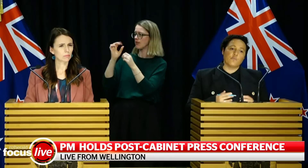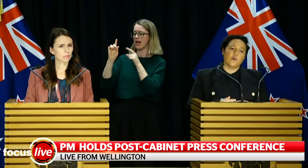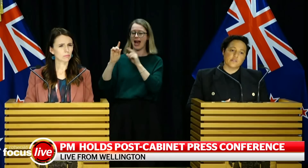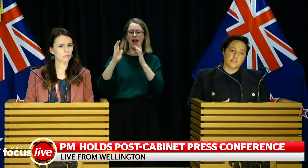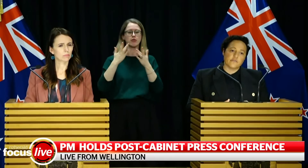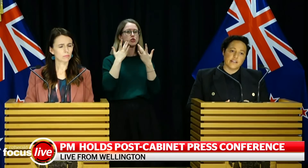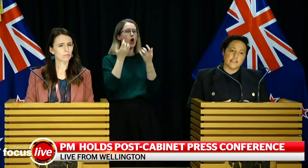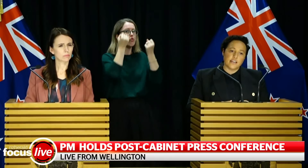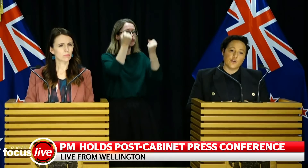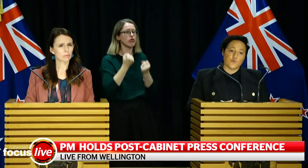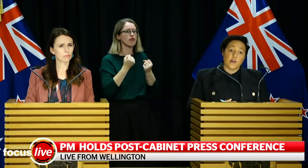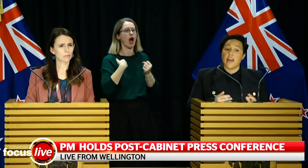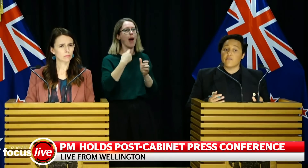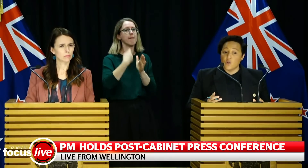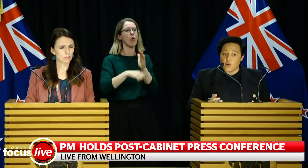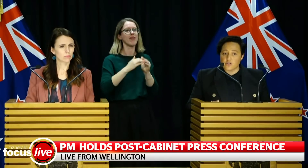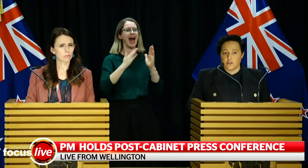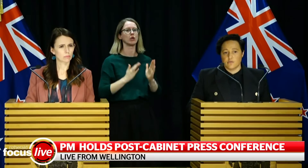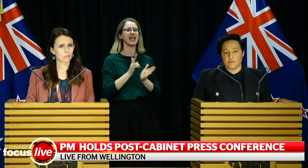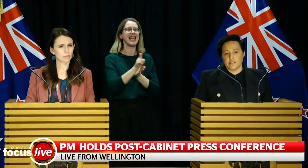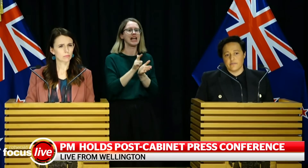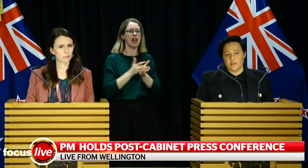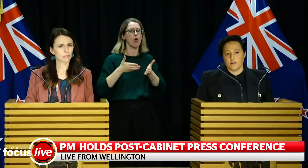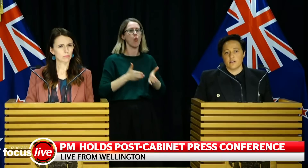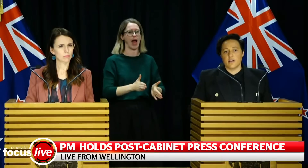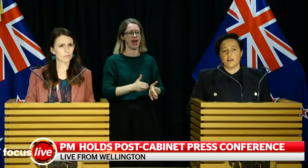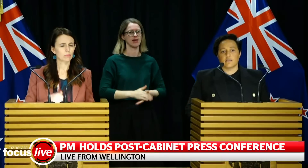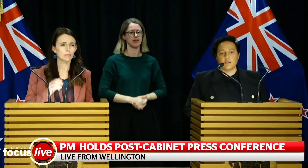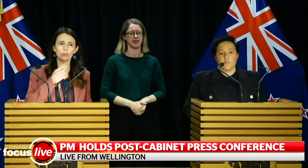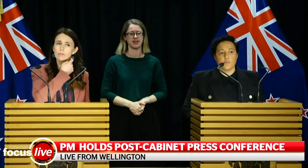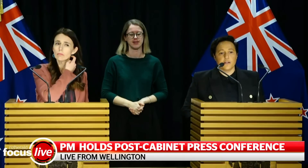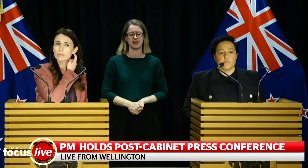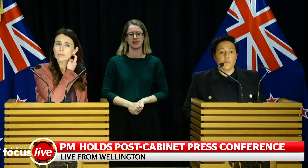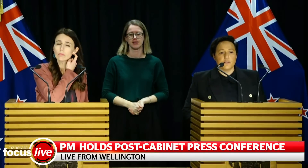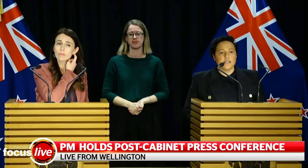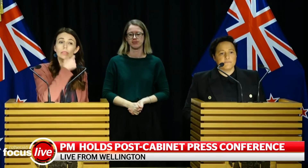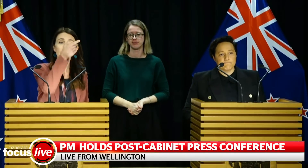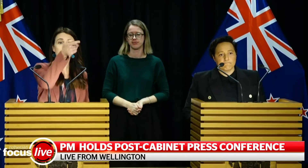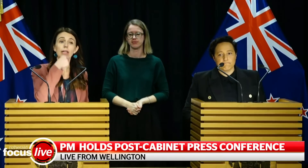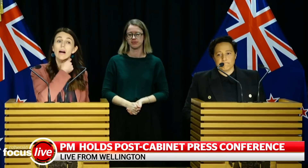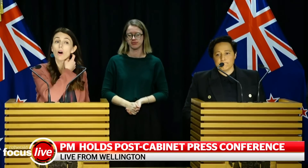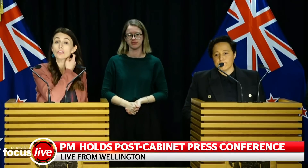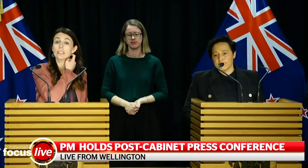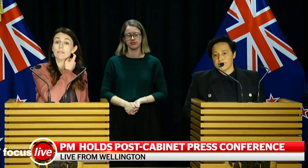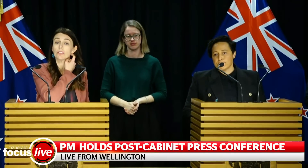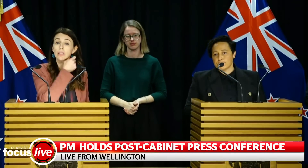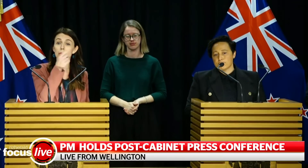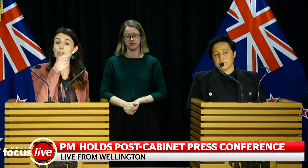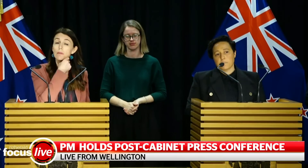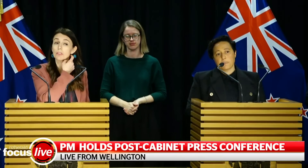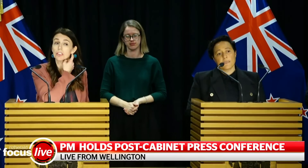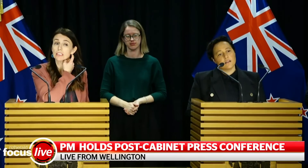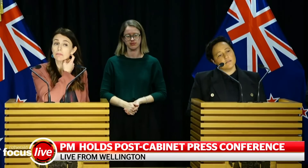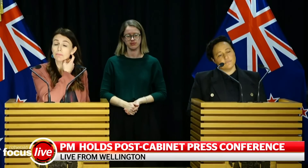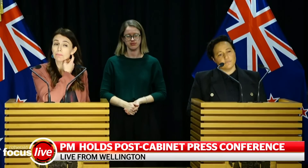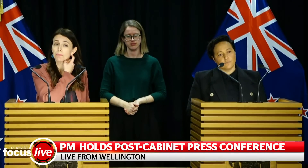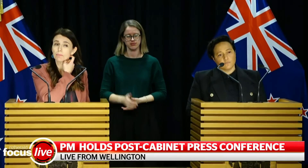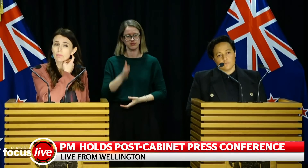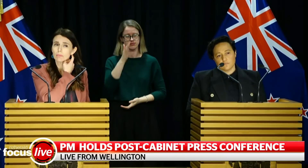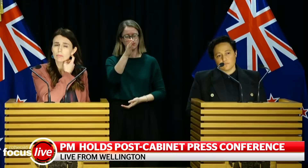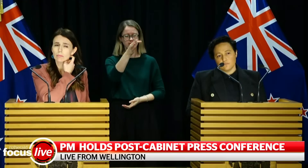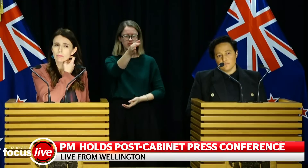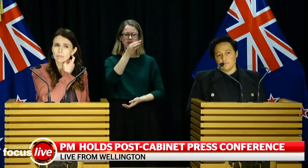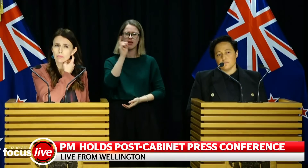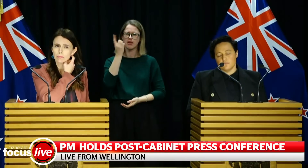have to show positively that you have not received the property improperly. Have you got any I'll just come to NewsHub and then I'll come to you, Jason. Minister, are you